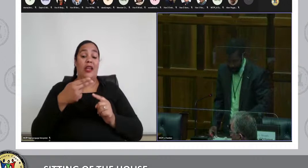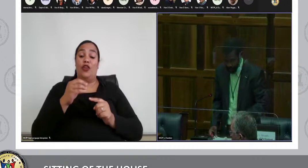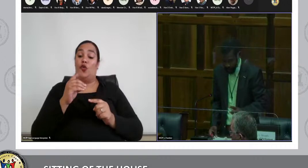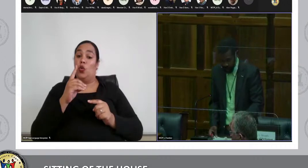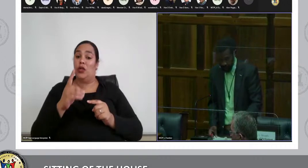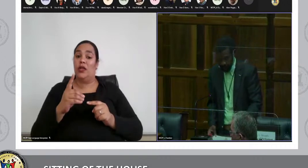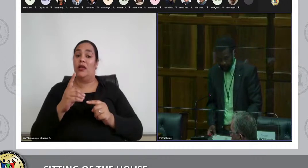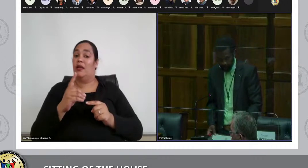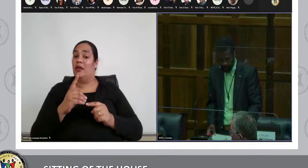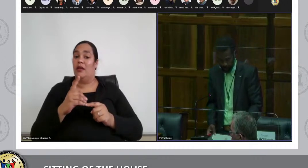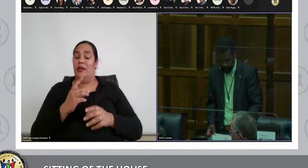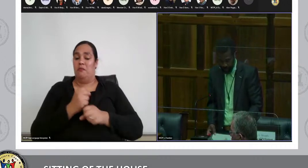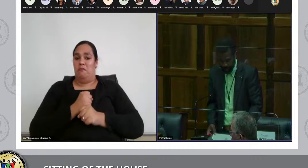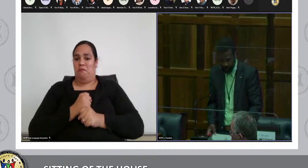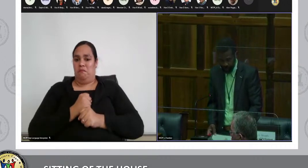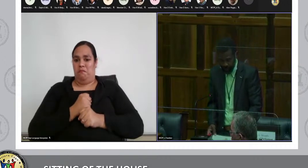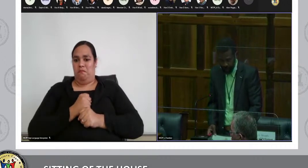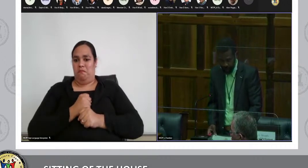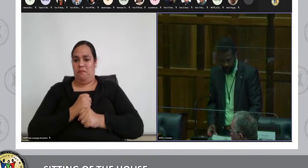is sitting on it.